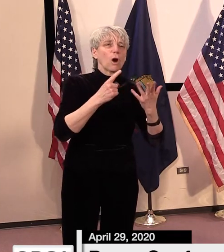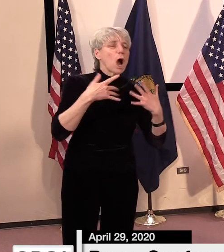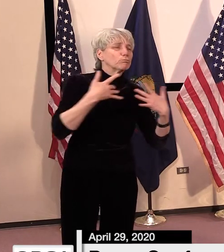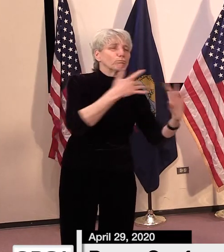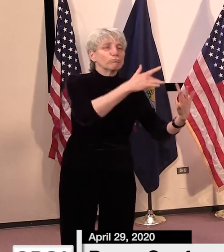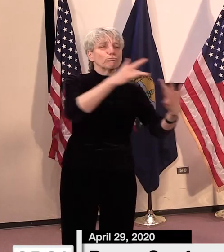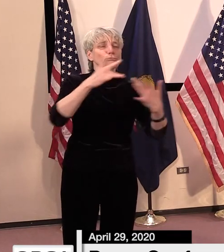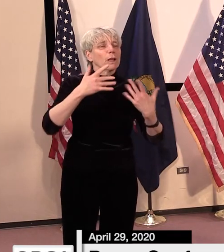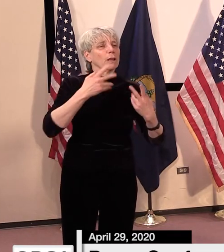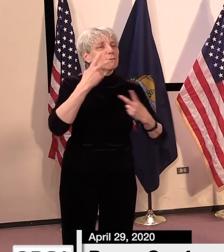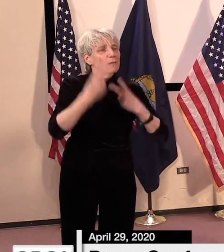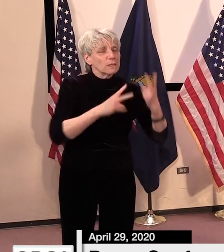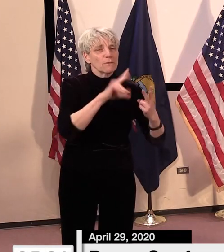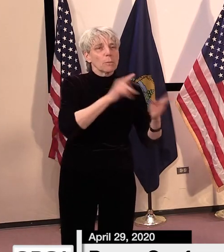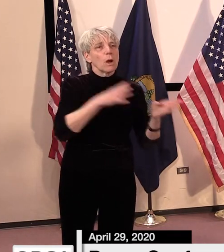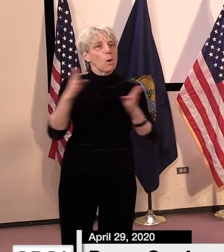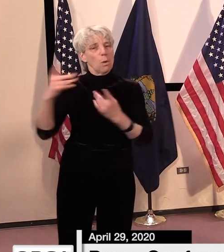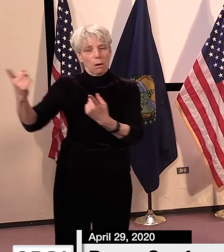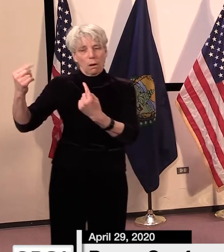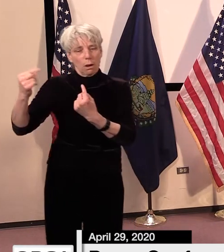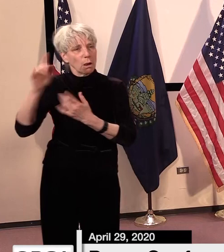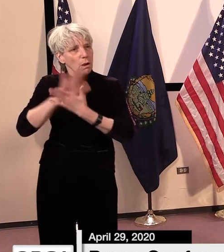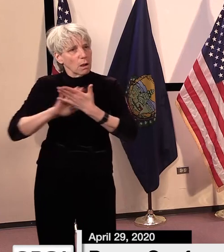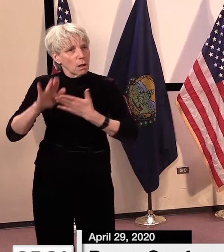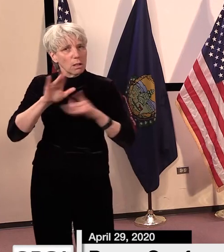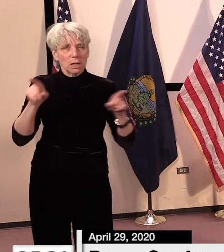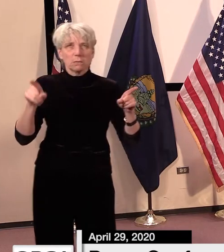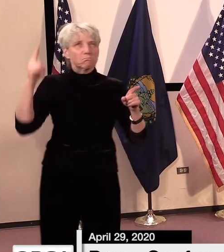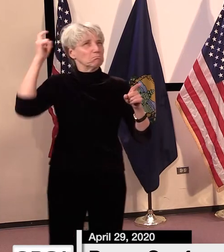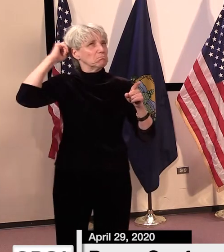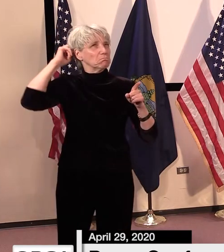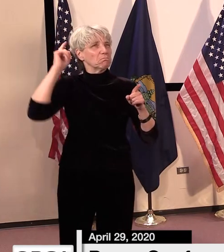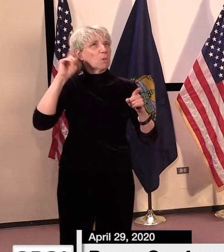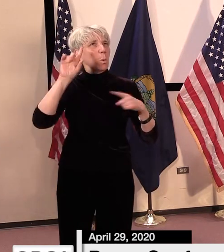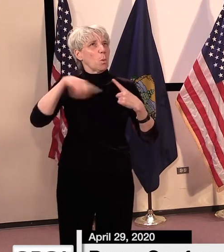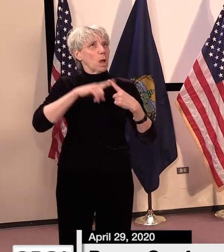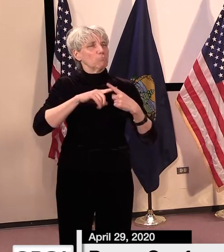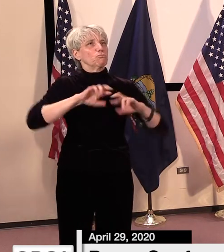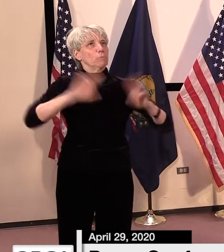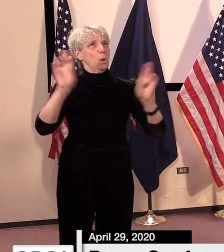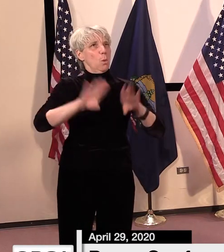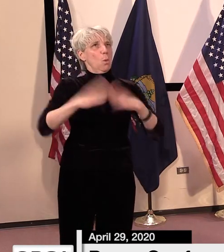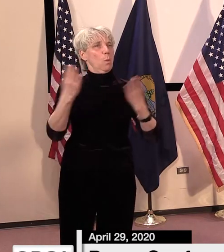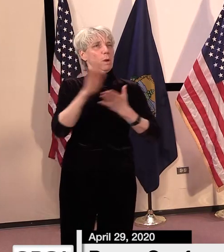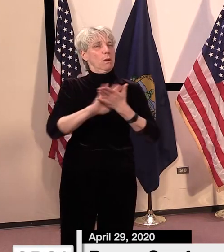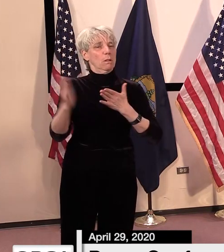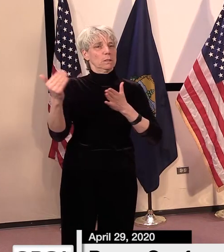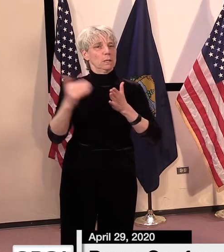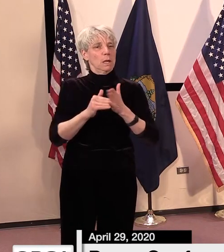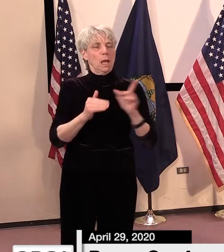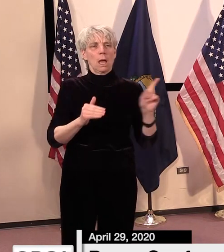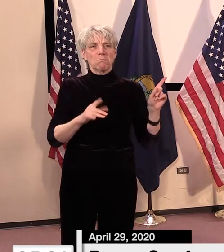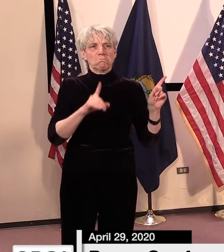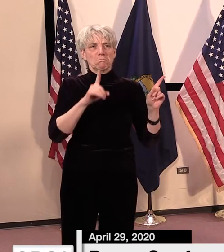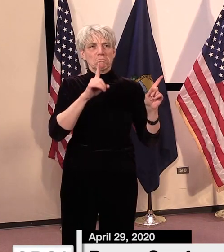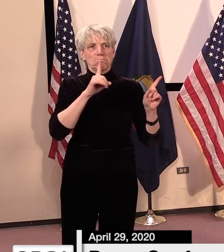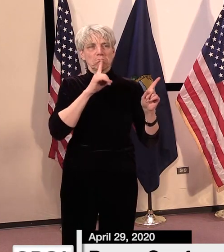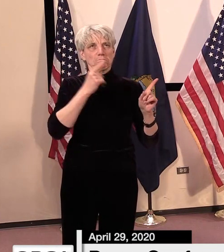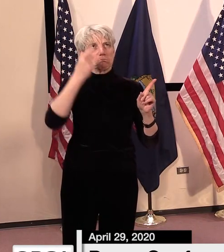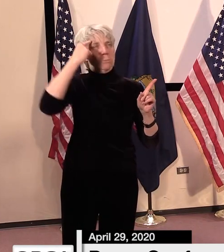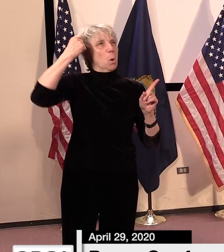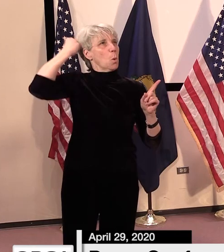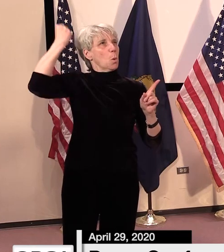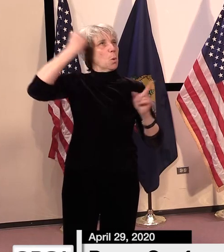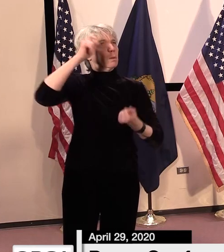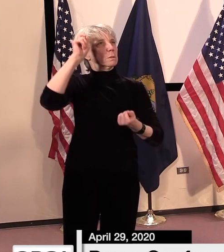colleges will be allowed to reopen? I wouldn't say that there's a date at this point in time. There's not a